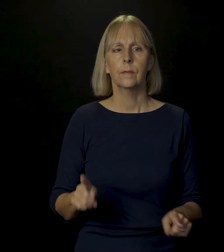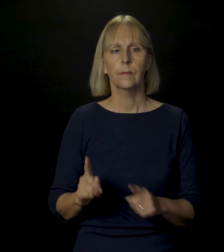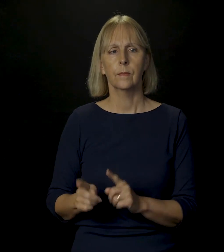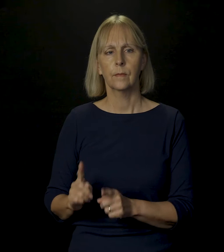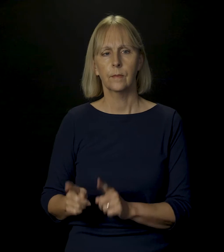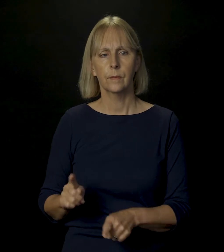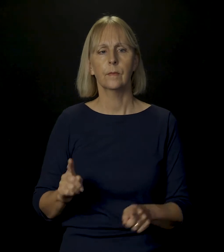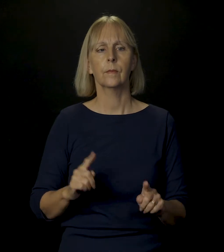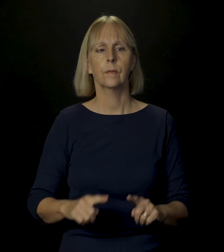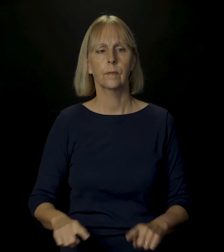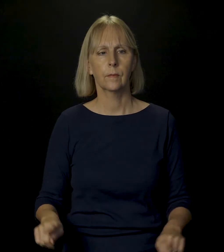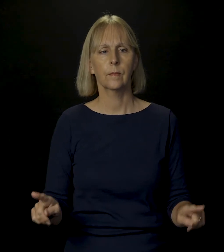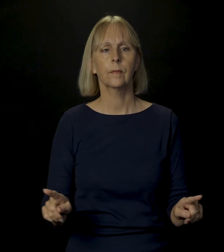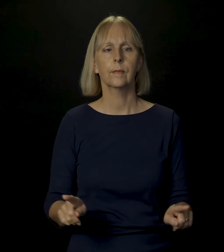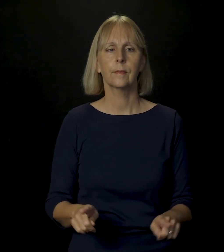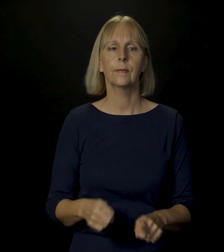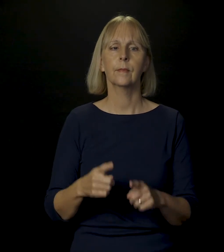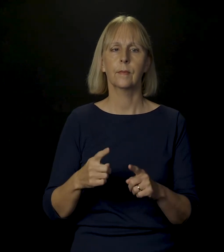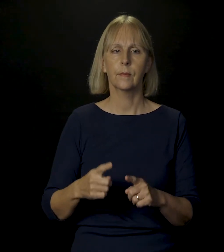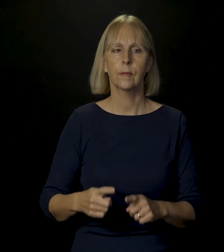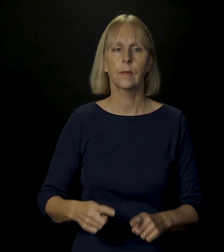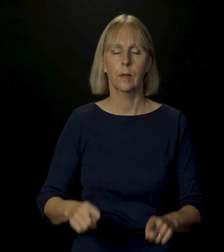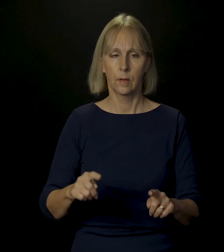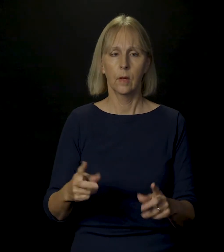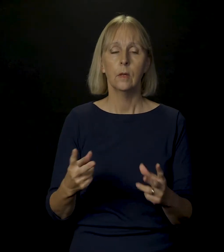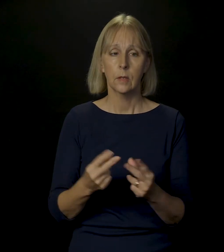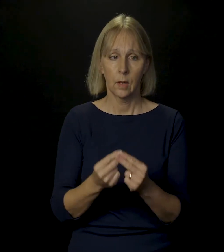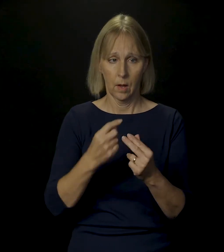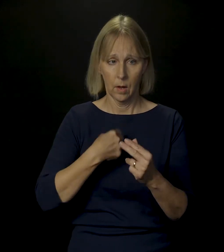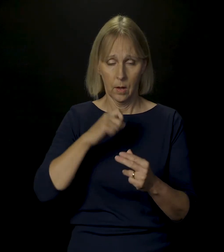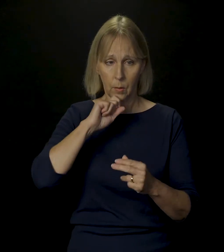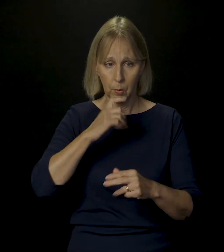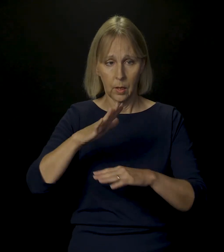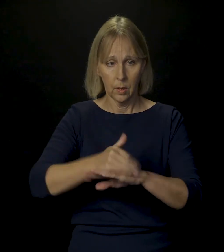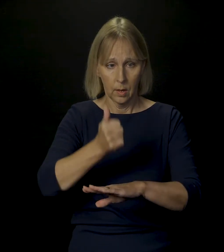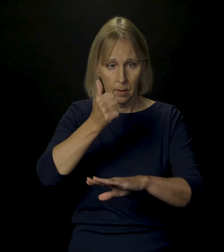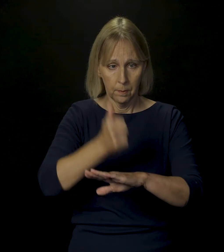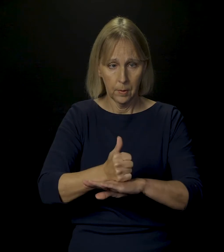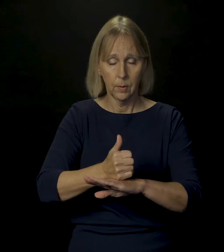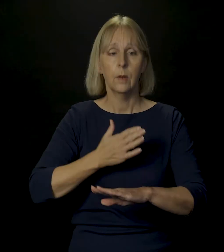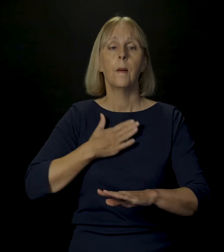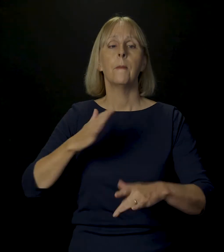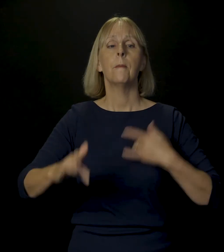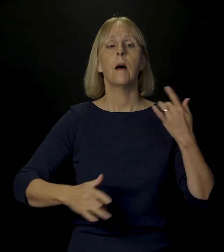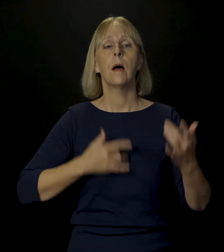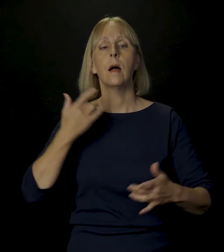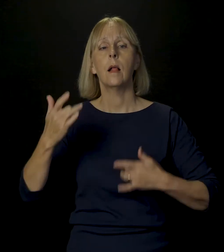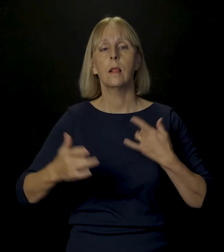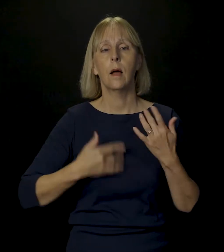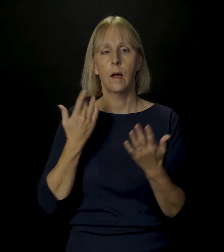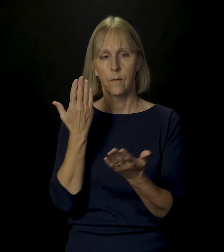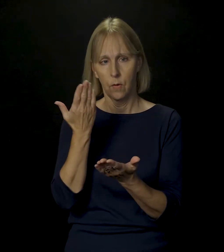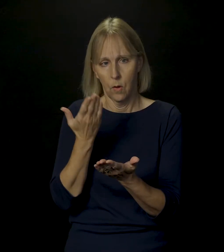Come on Let's Bring It Down We're Going To Sing Our New Girls I Will Build